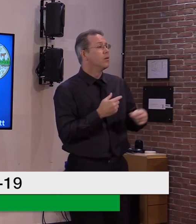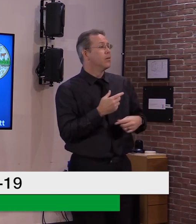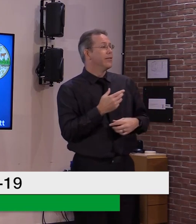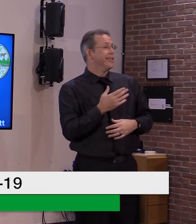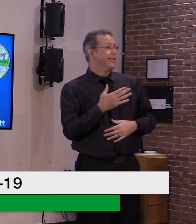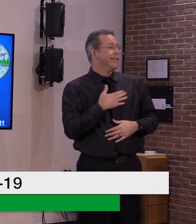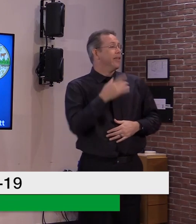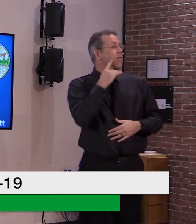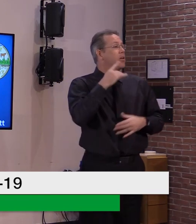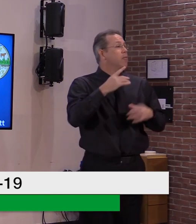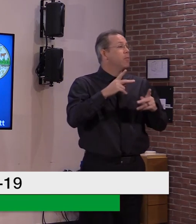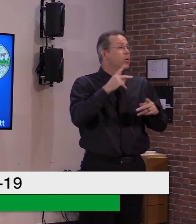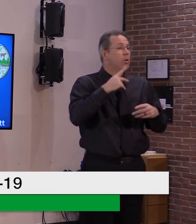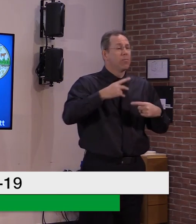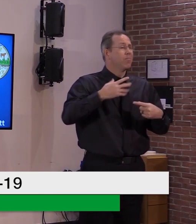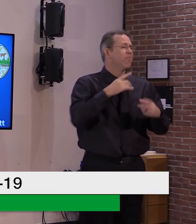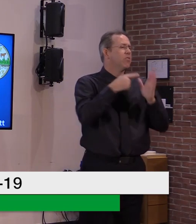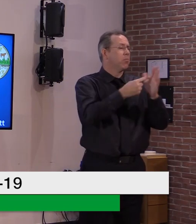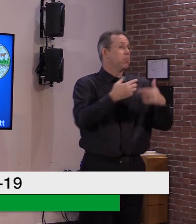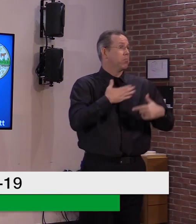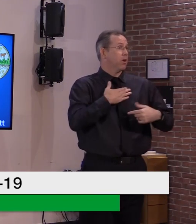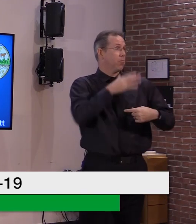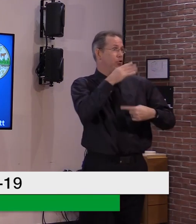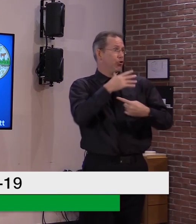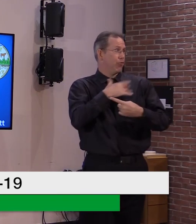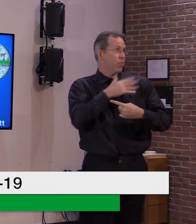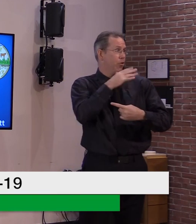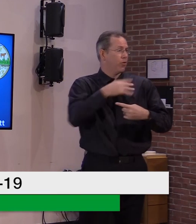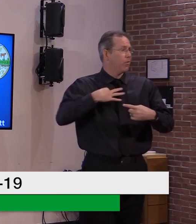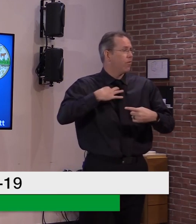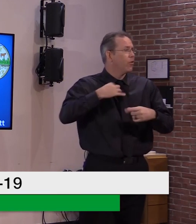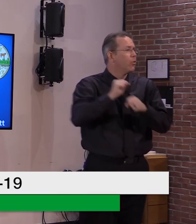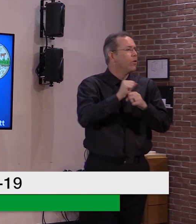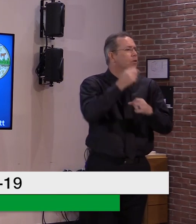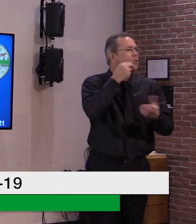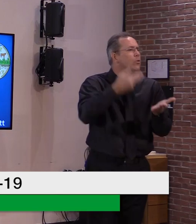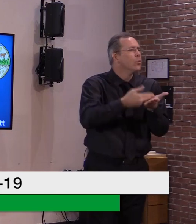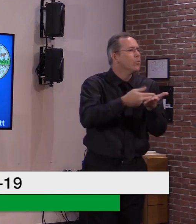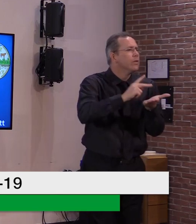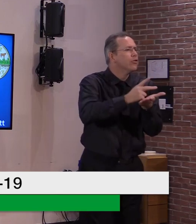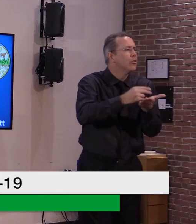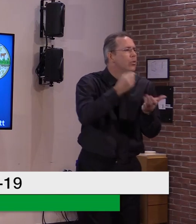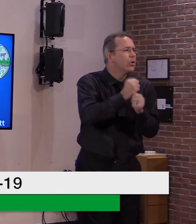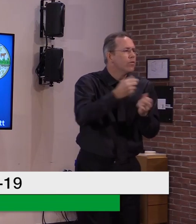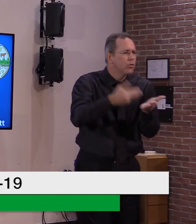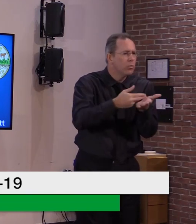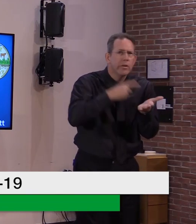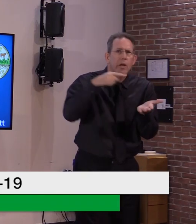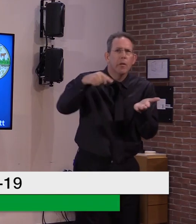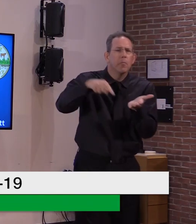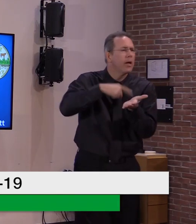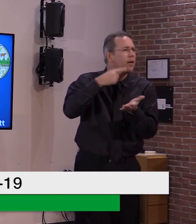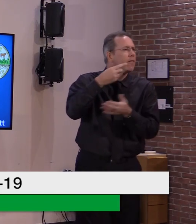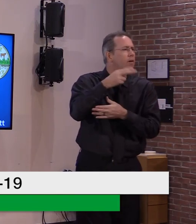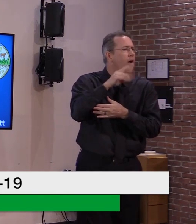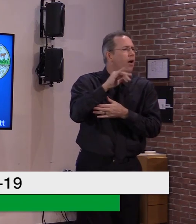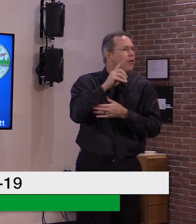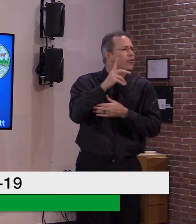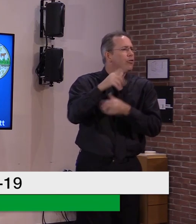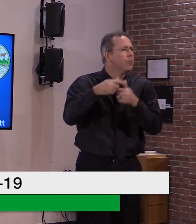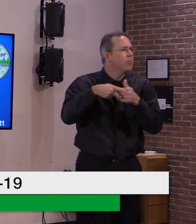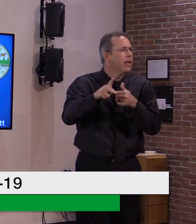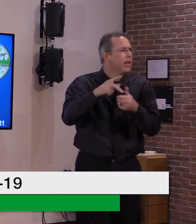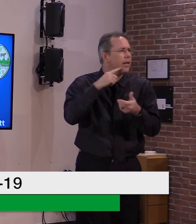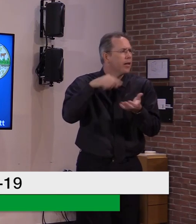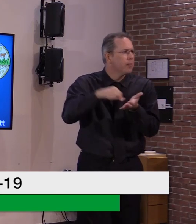disappointed that she didn't get any of the hazard pay as well so i think it was just one of these scenarios where not every scenario could be contemplated and had to be